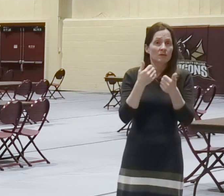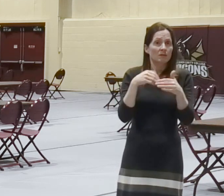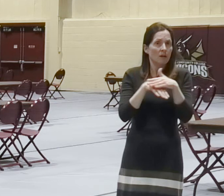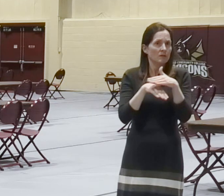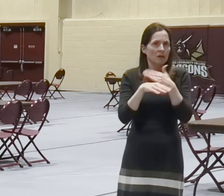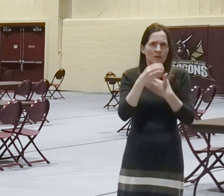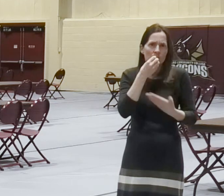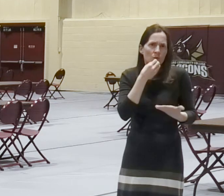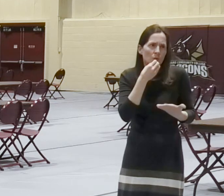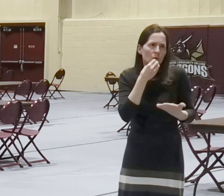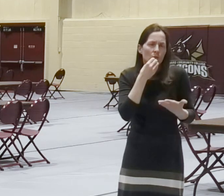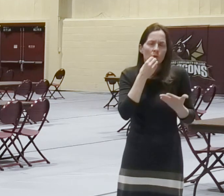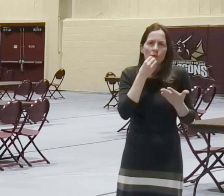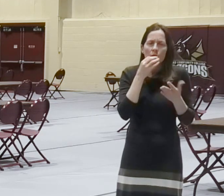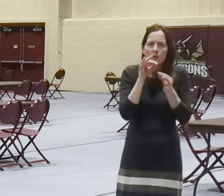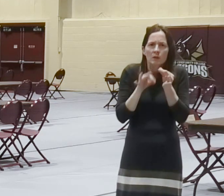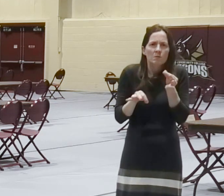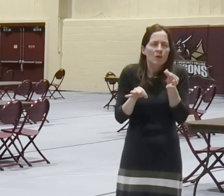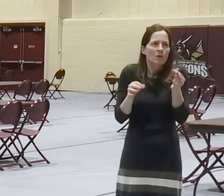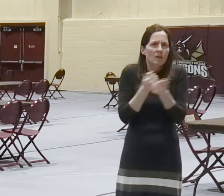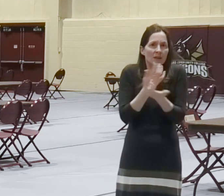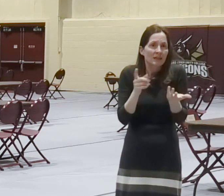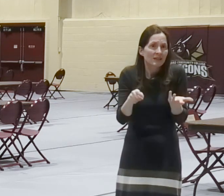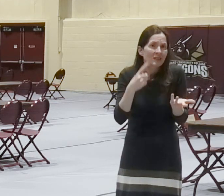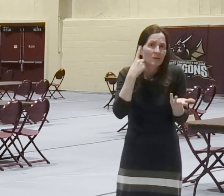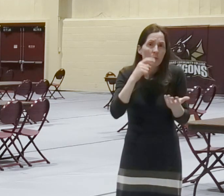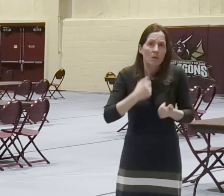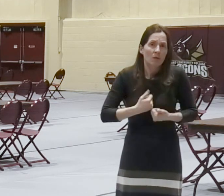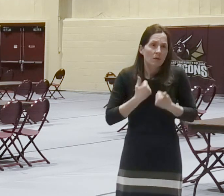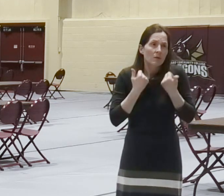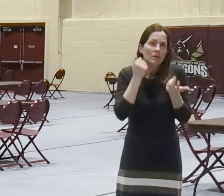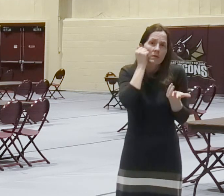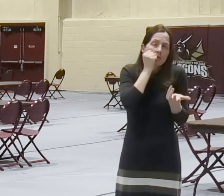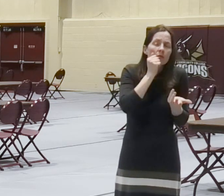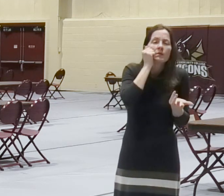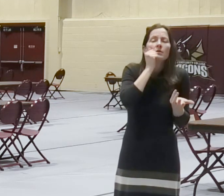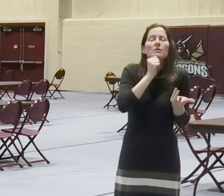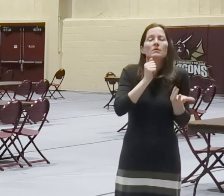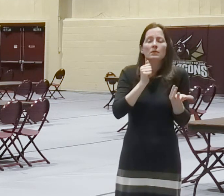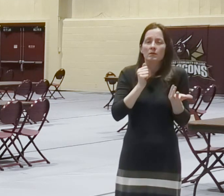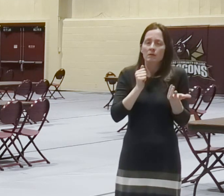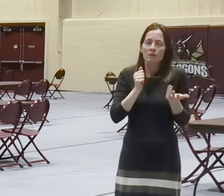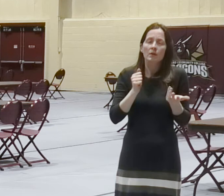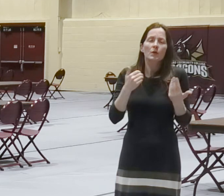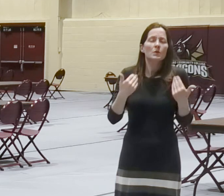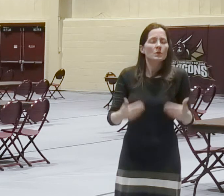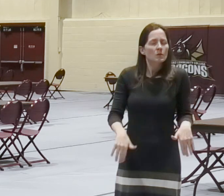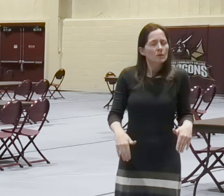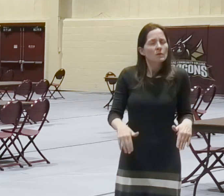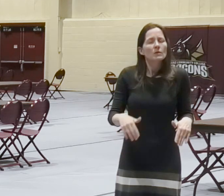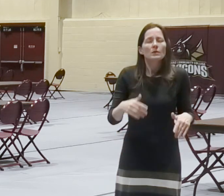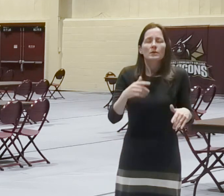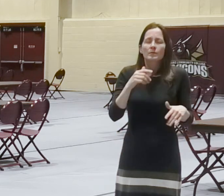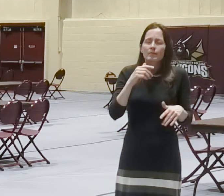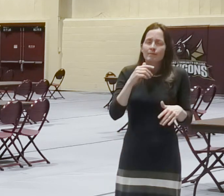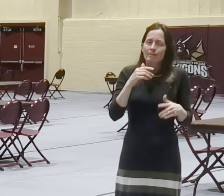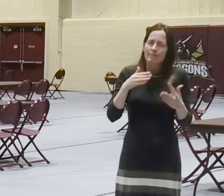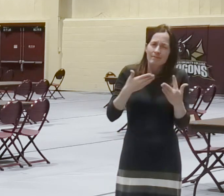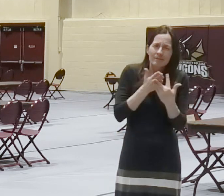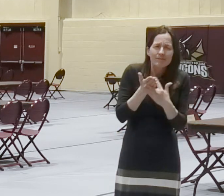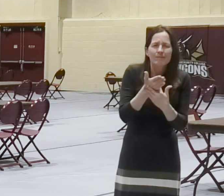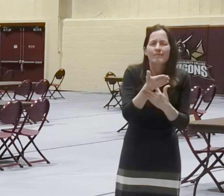life necessities, and have managed through significant limits on getting the